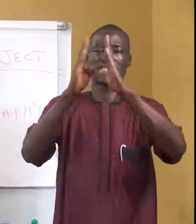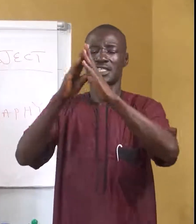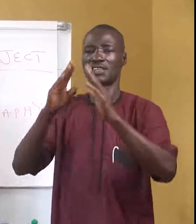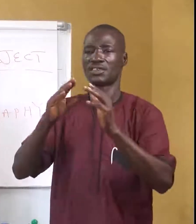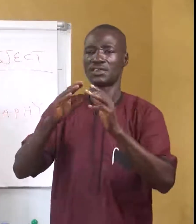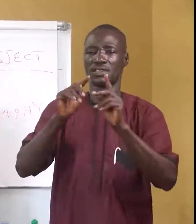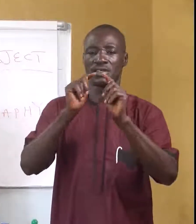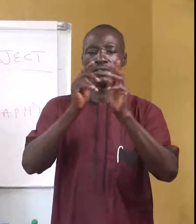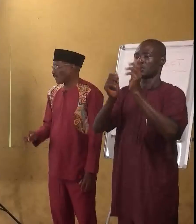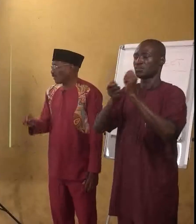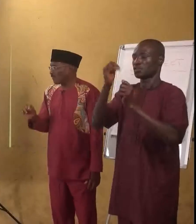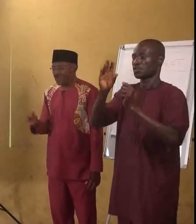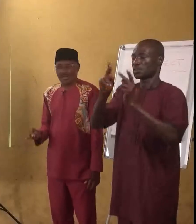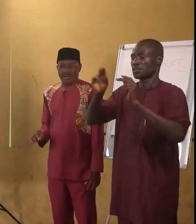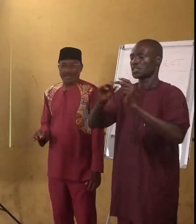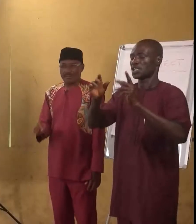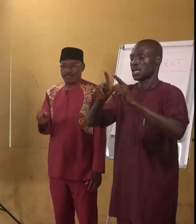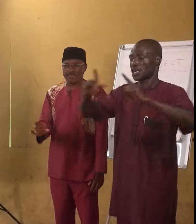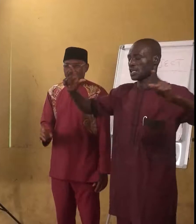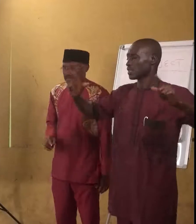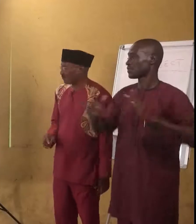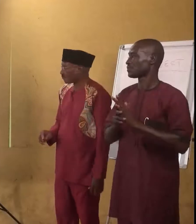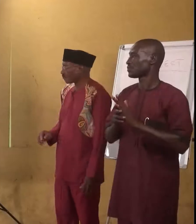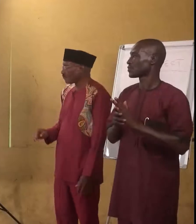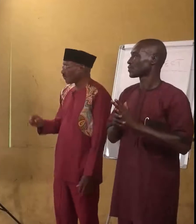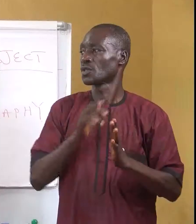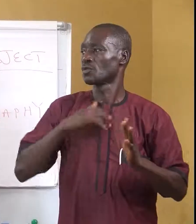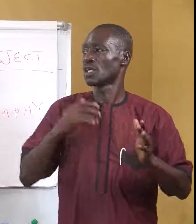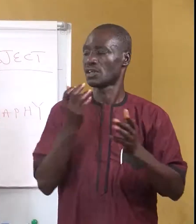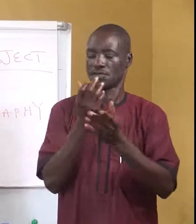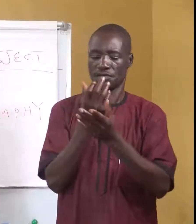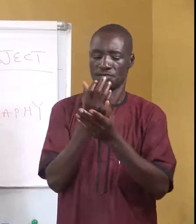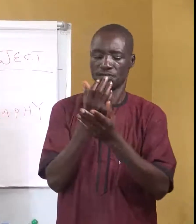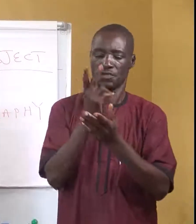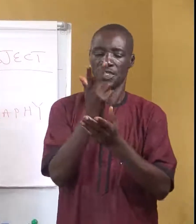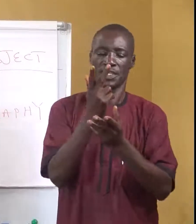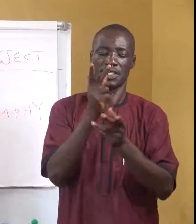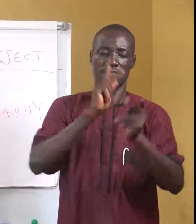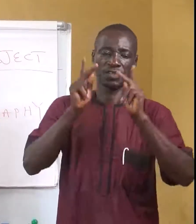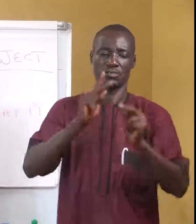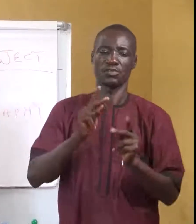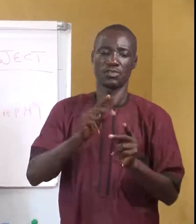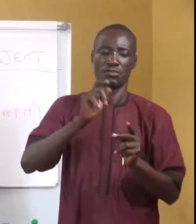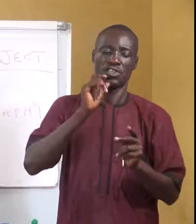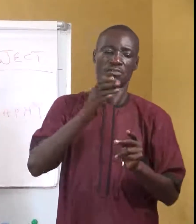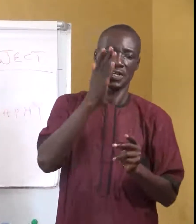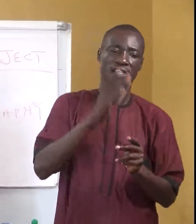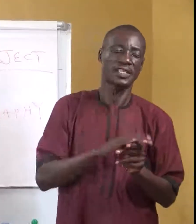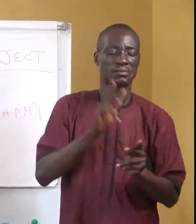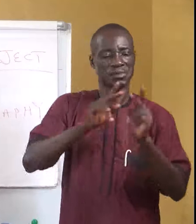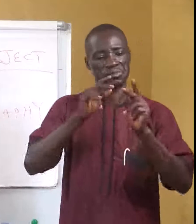are large. Three, people. The people in the settlement could be